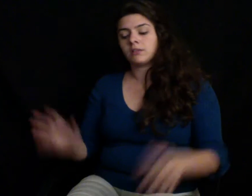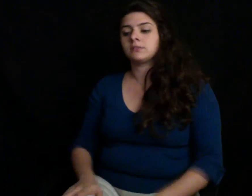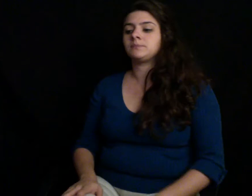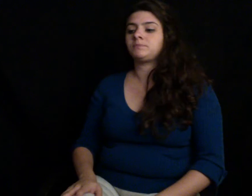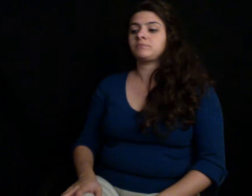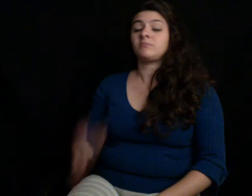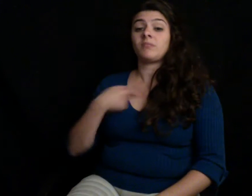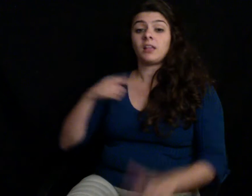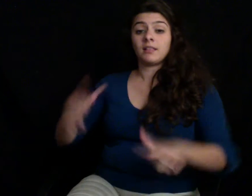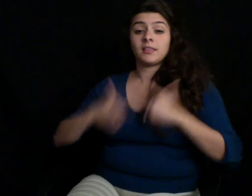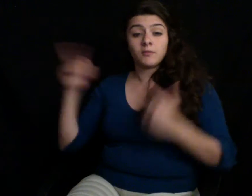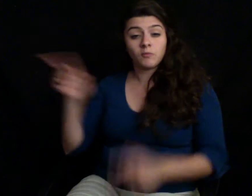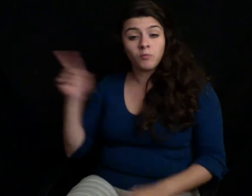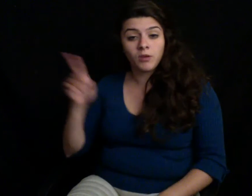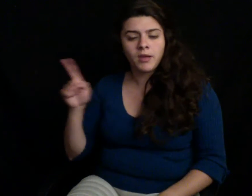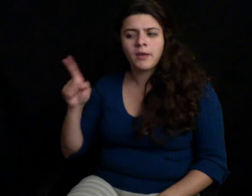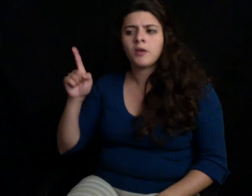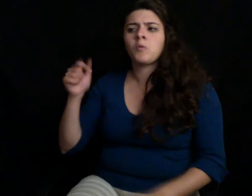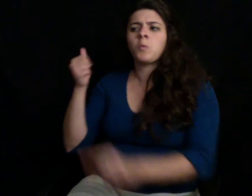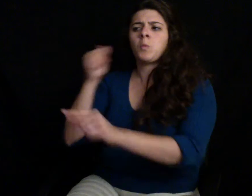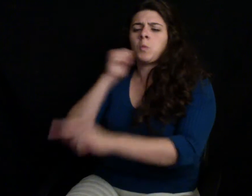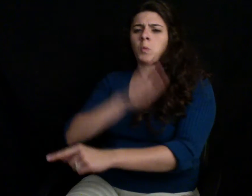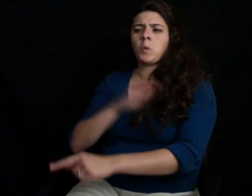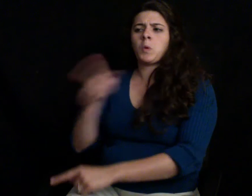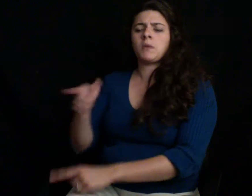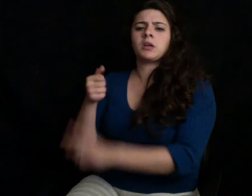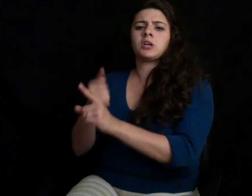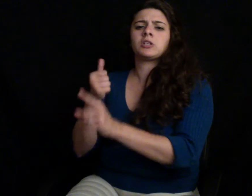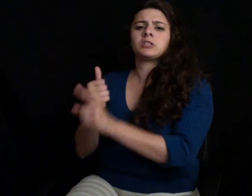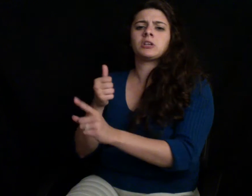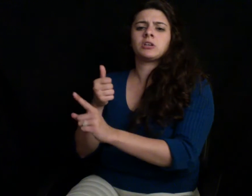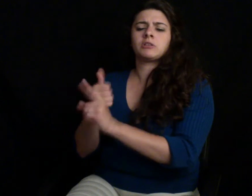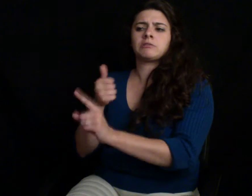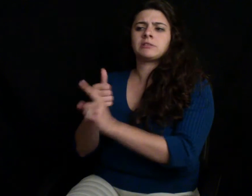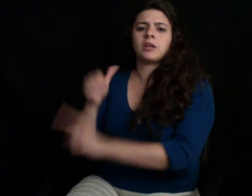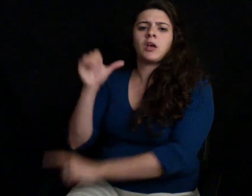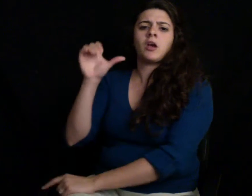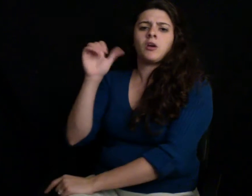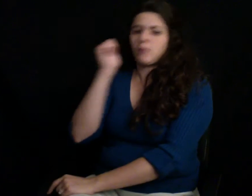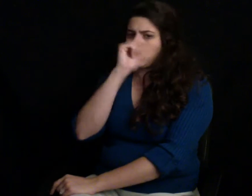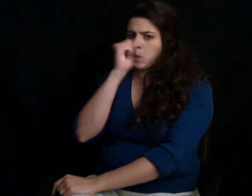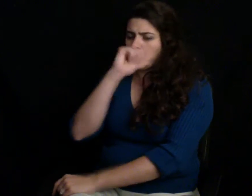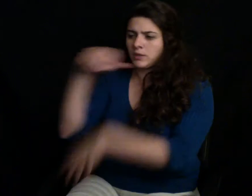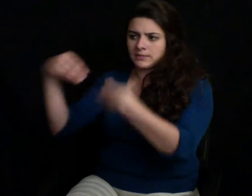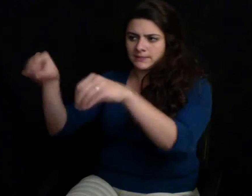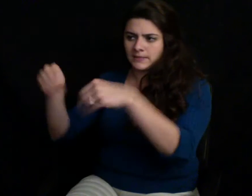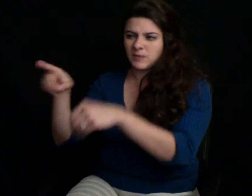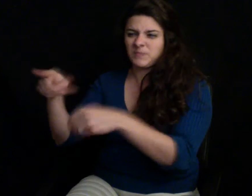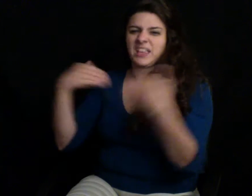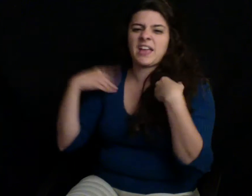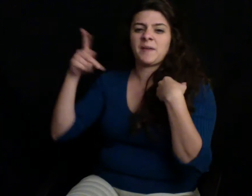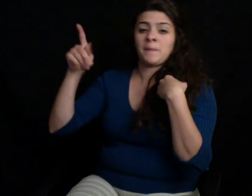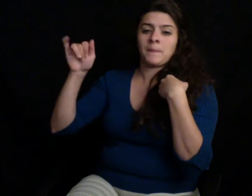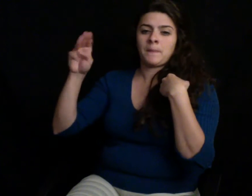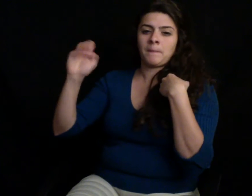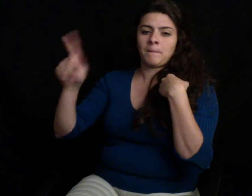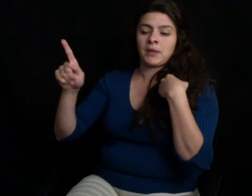pimp. He was this big black dude. And I was like, man, I can't beat this dude, man. Eventually, he going to kick me out. So I had $400 some odd dollars to my